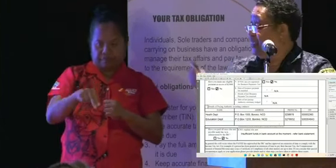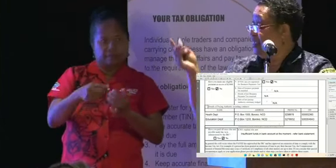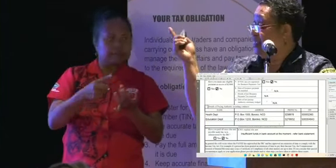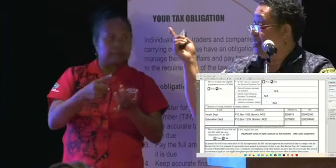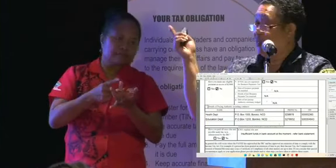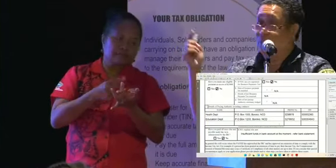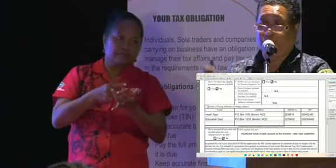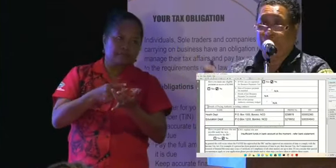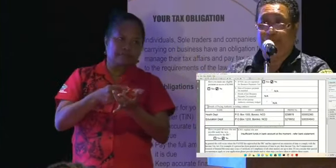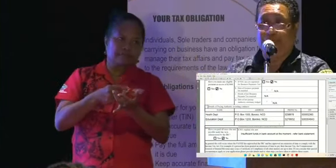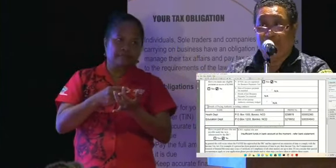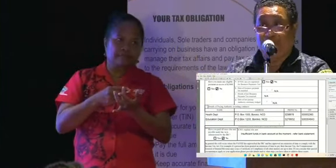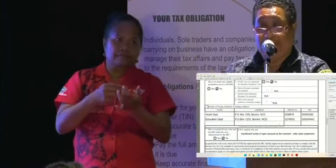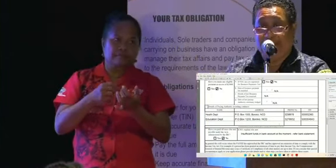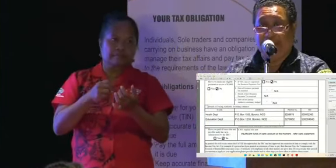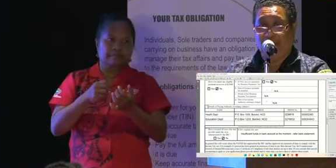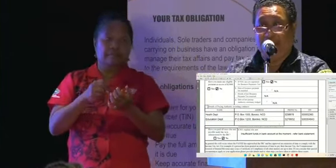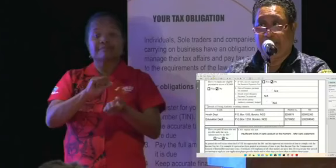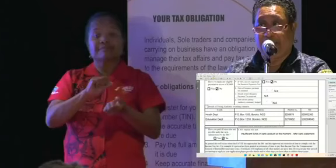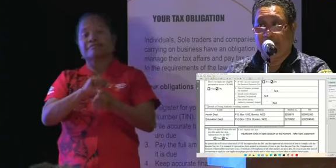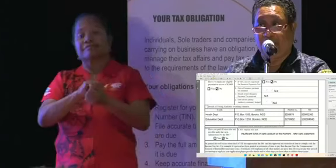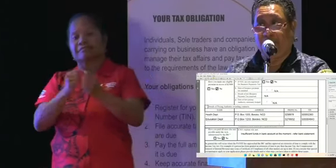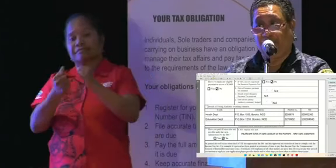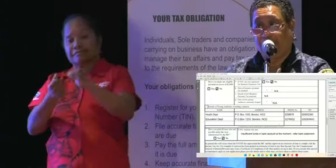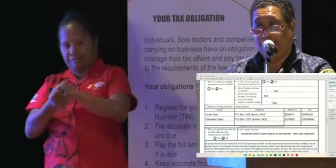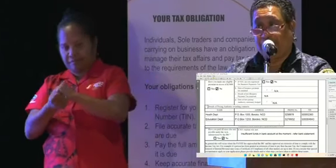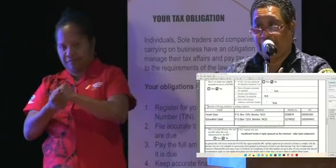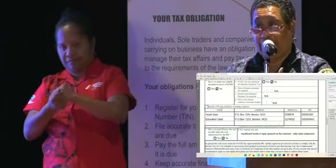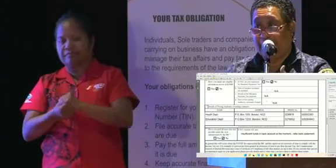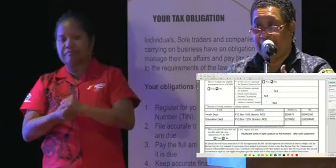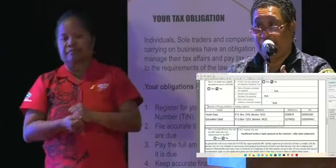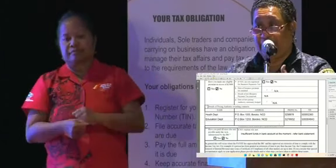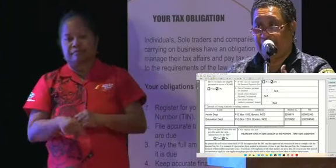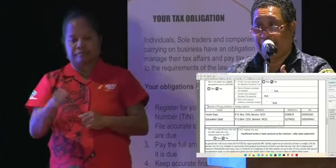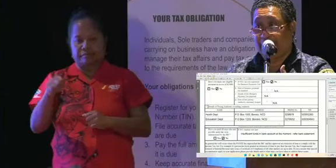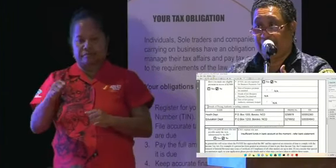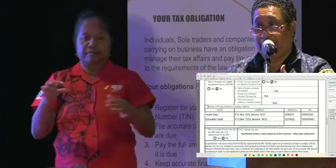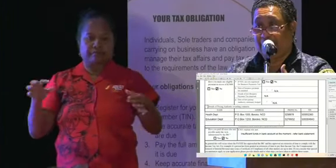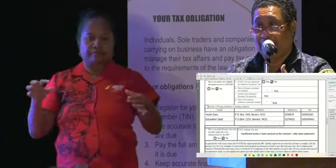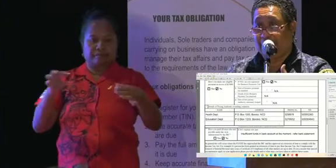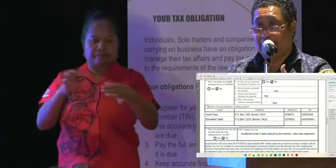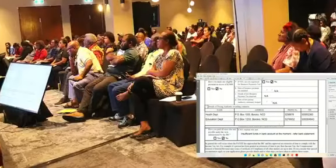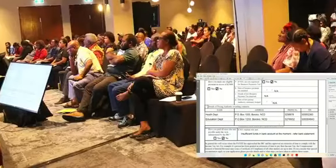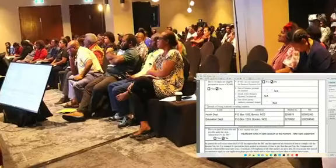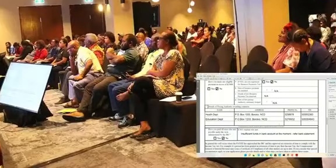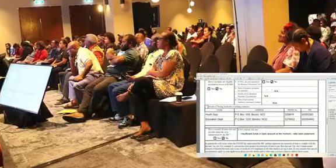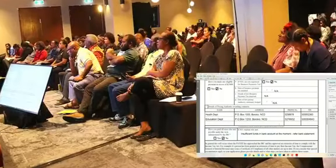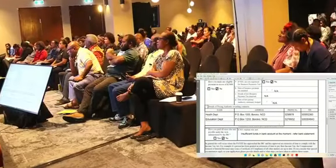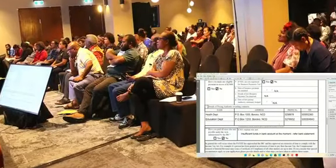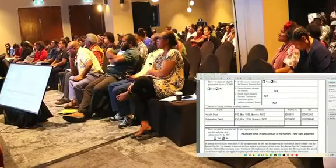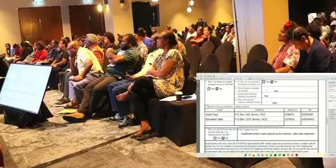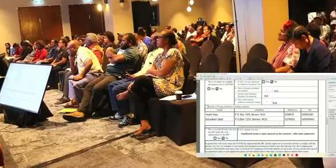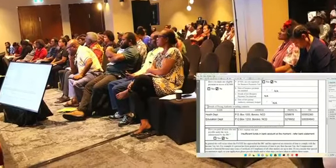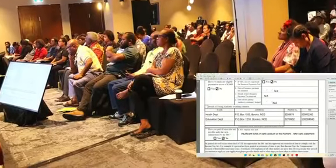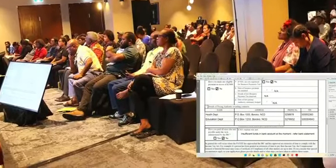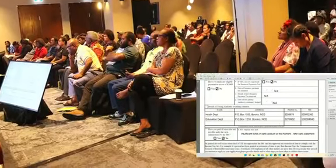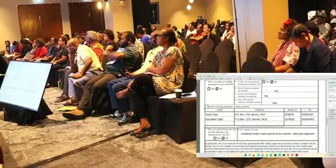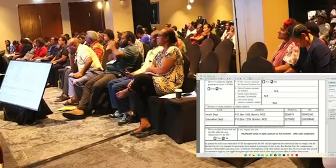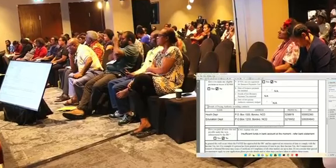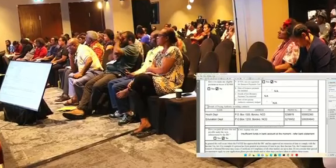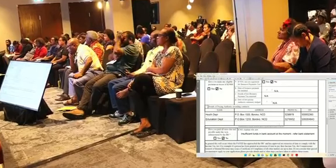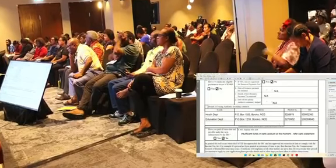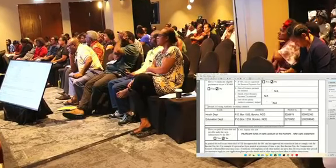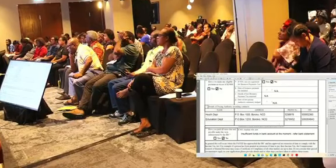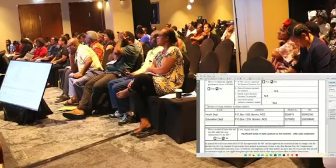subcontractor. That question is relating to that kind of engagement. Okay, so if you have